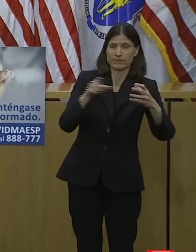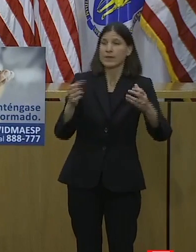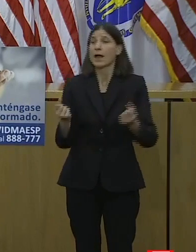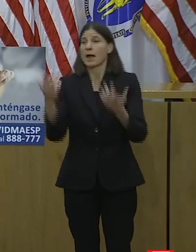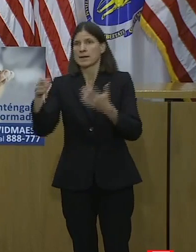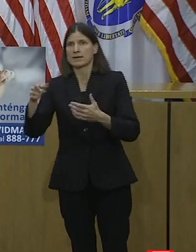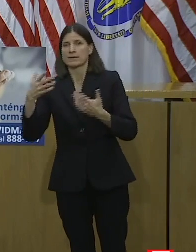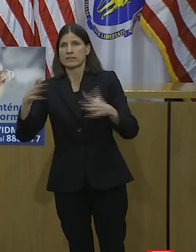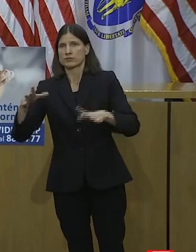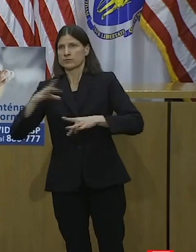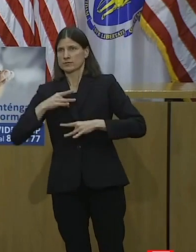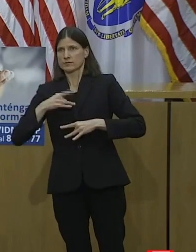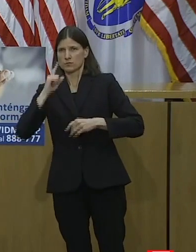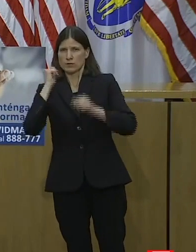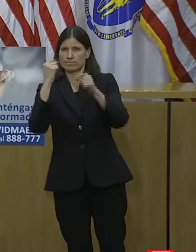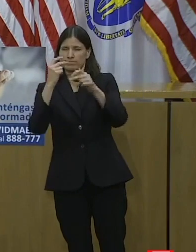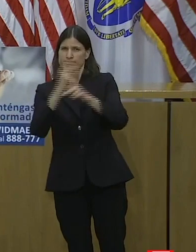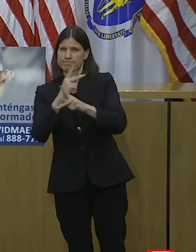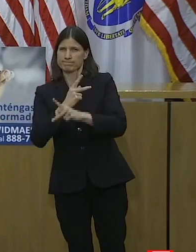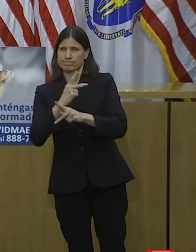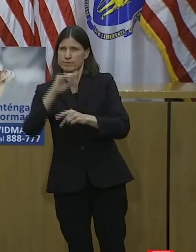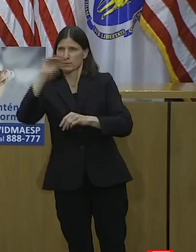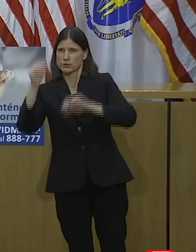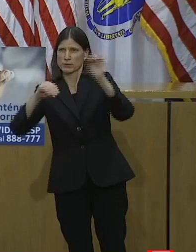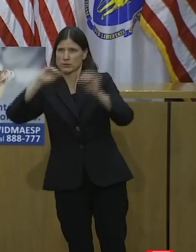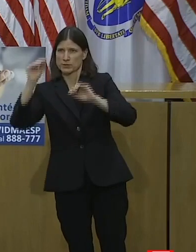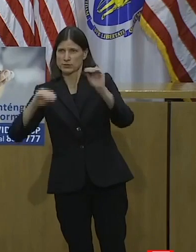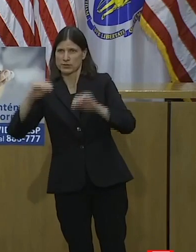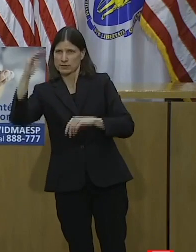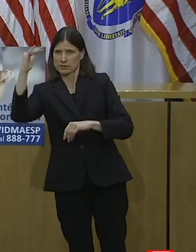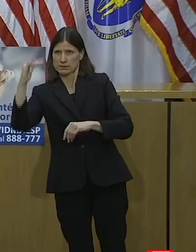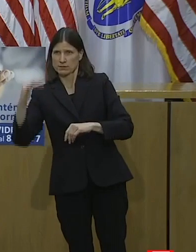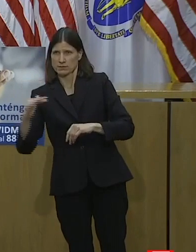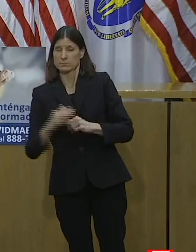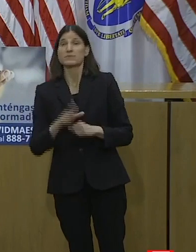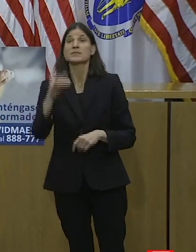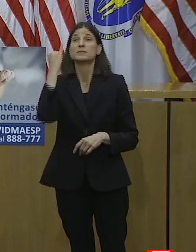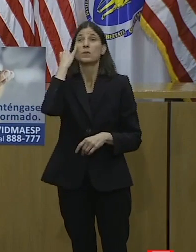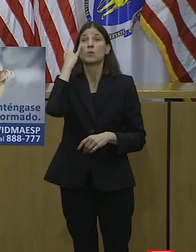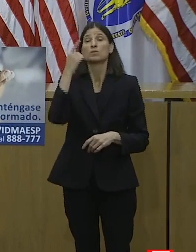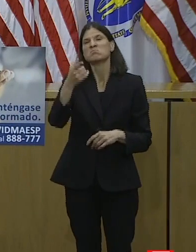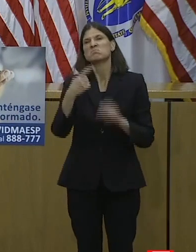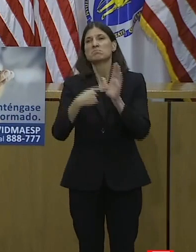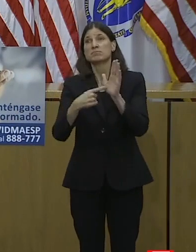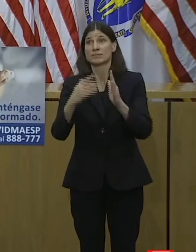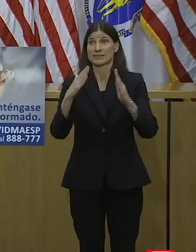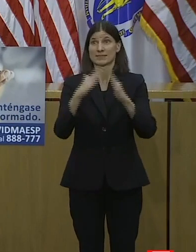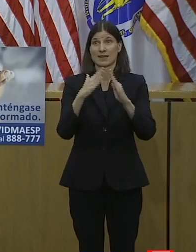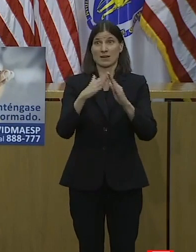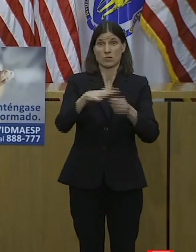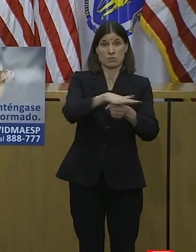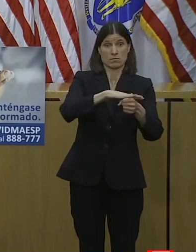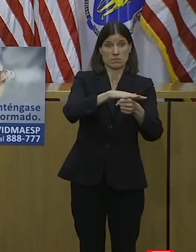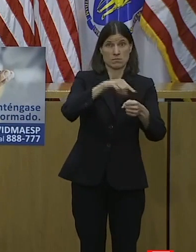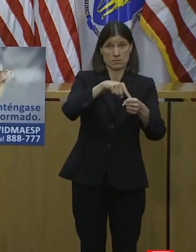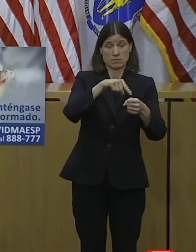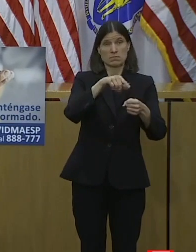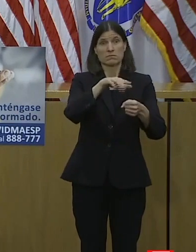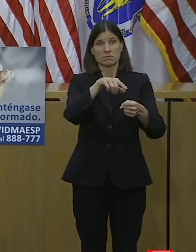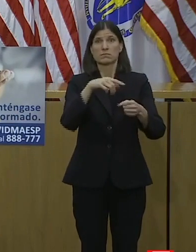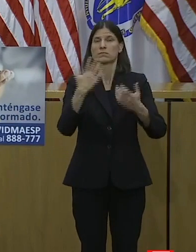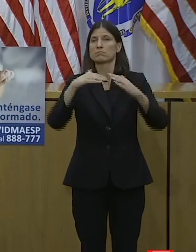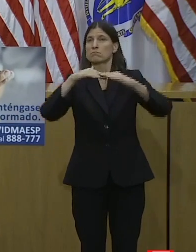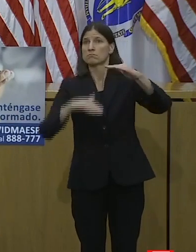on specific cities and towns will help us identify potential hotspots, inform the public health response, assist cities